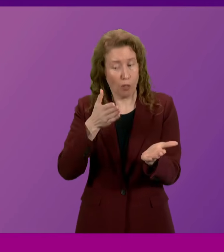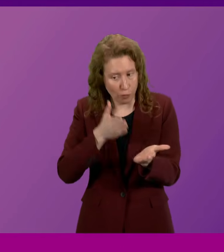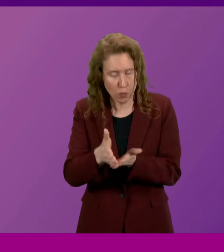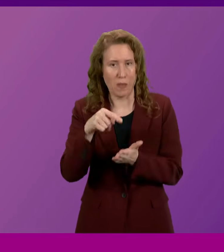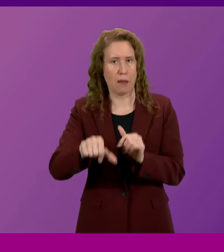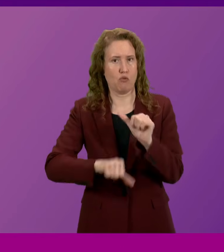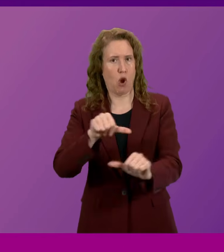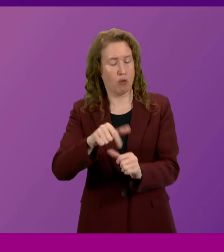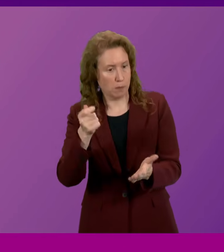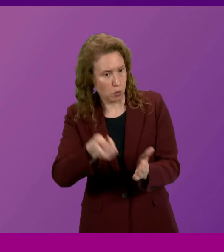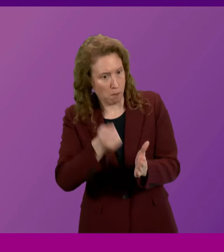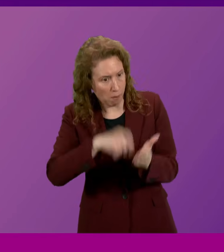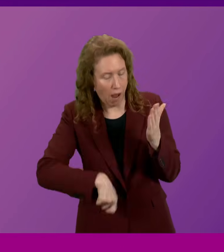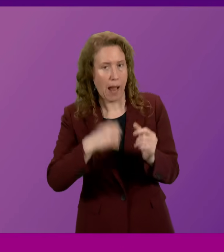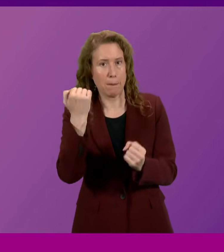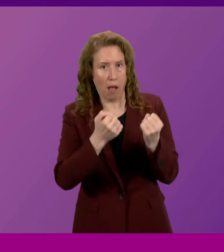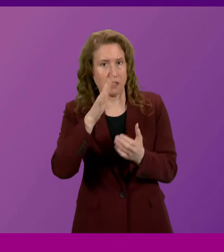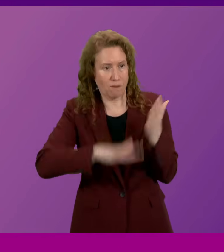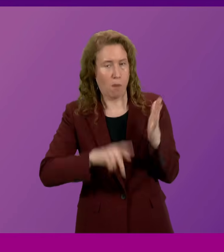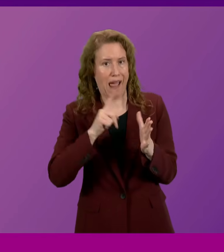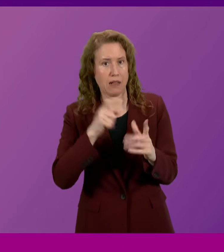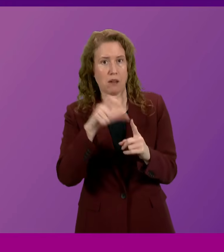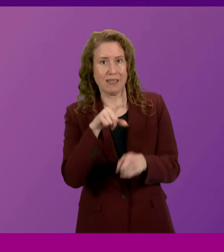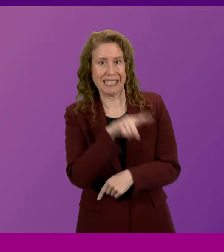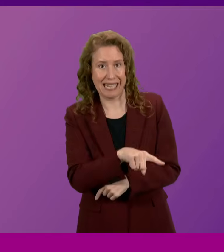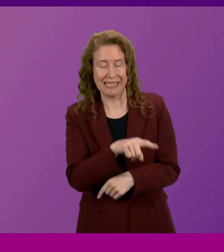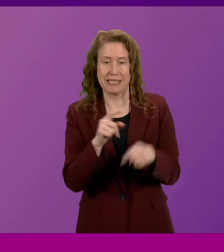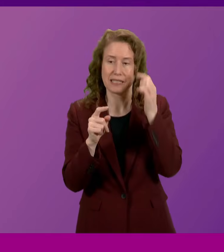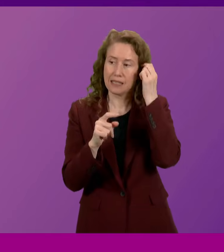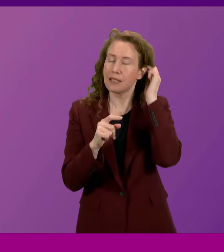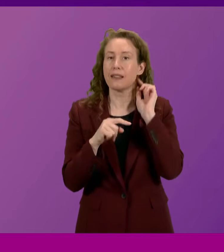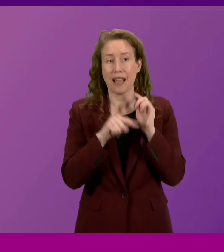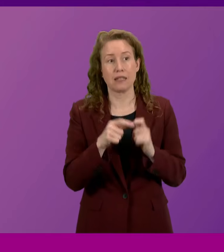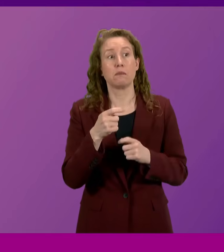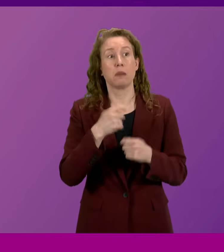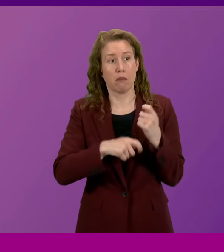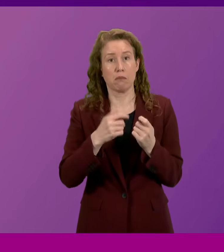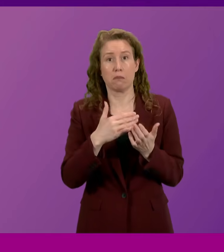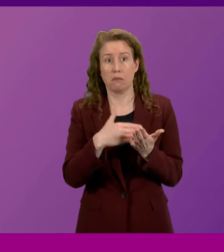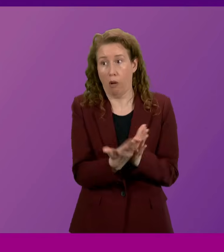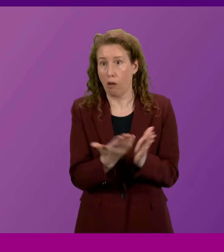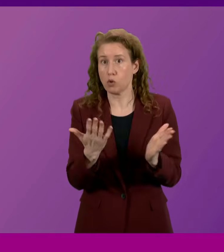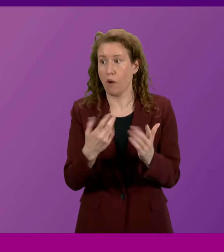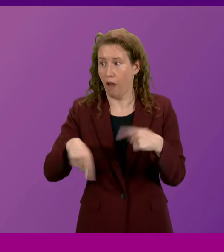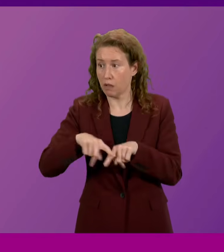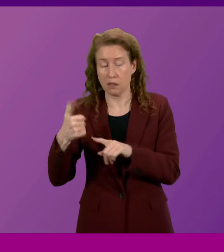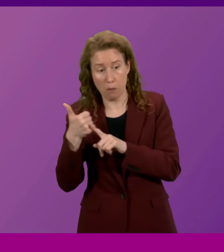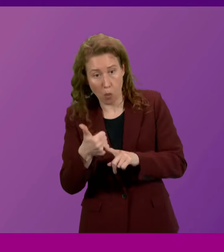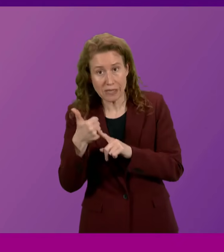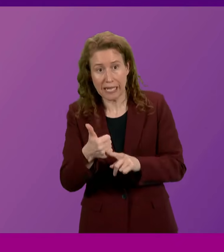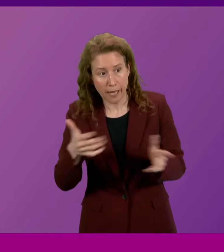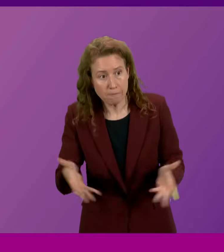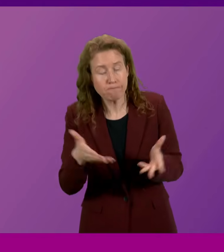funding programmes to Alexander Dennis. Let's hear the First Minister. And that has been part of supporting and